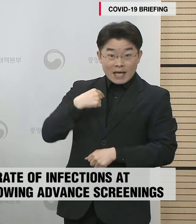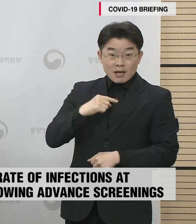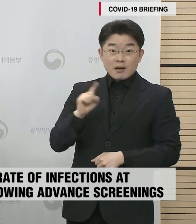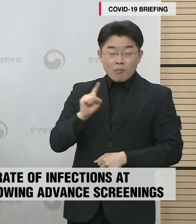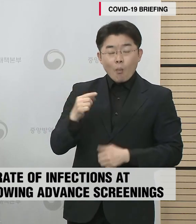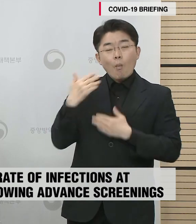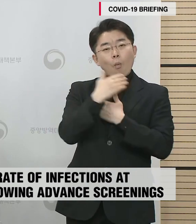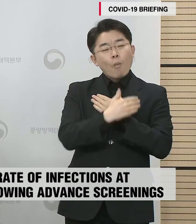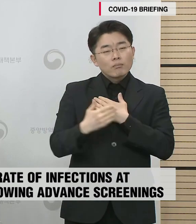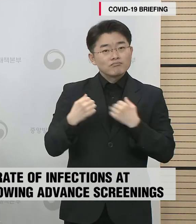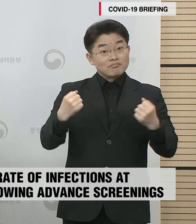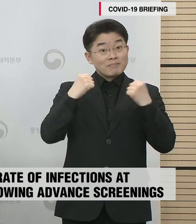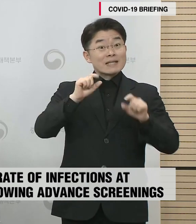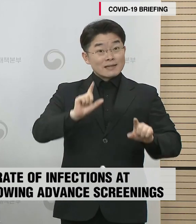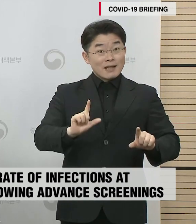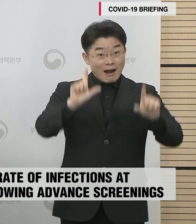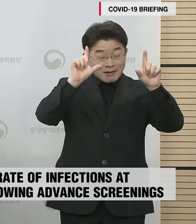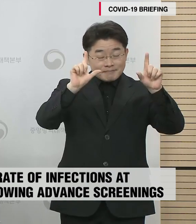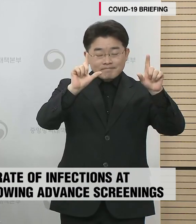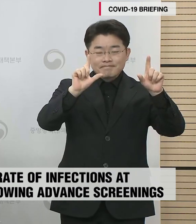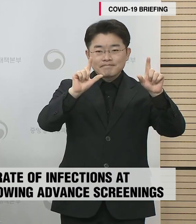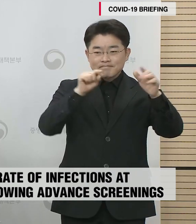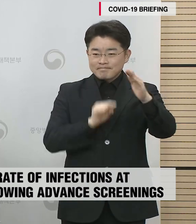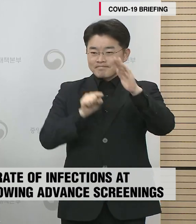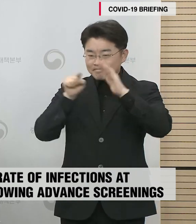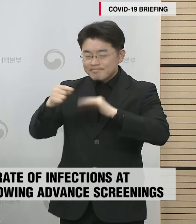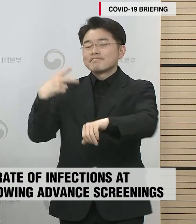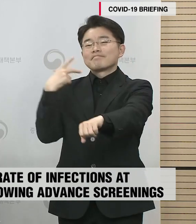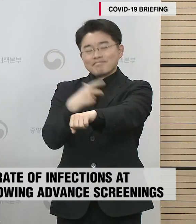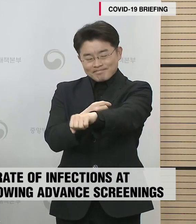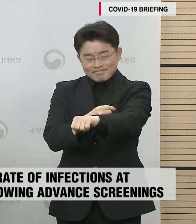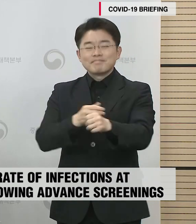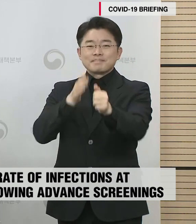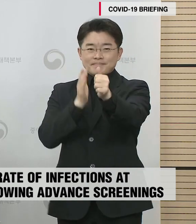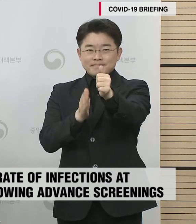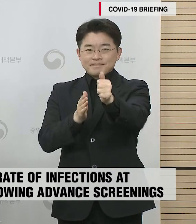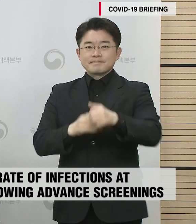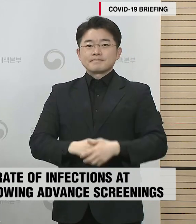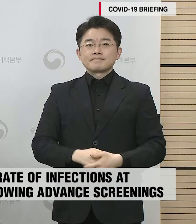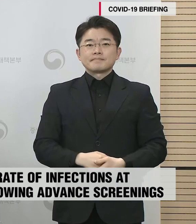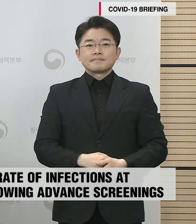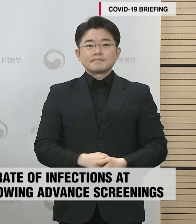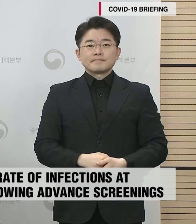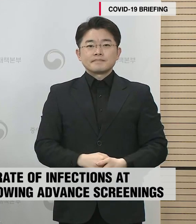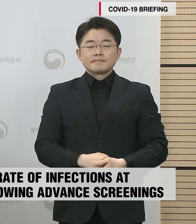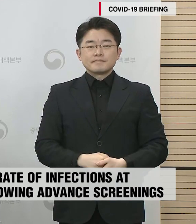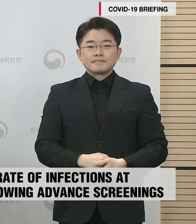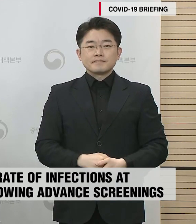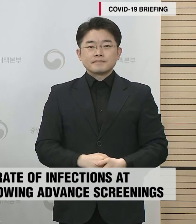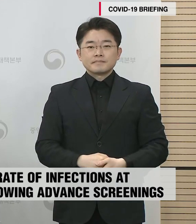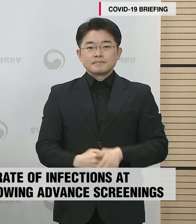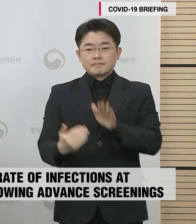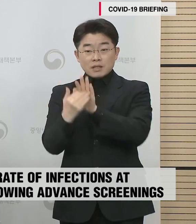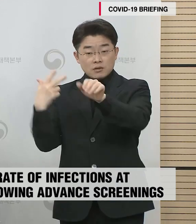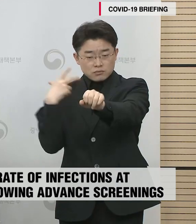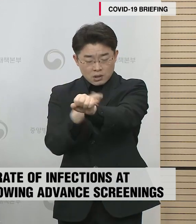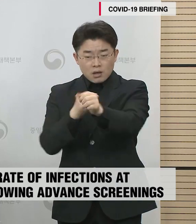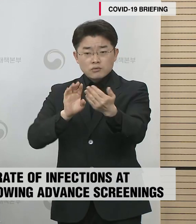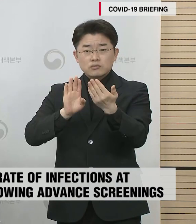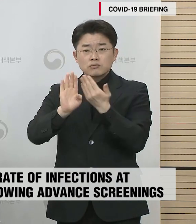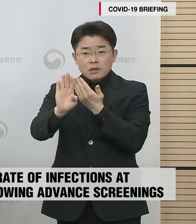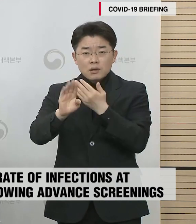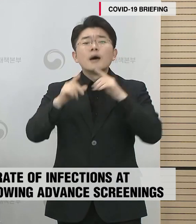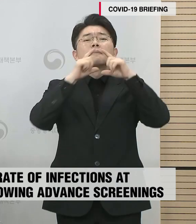arrived. So when your turn has arrived, please watch your personal health conditions and also get inoculation on a